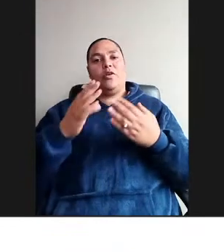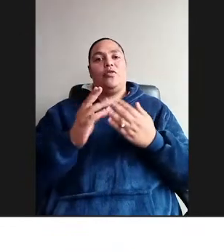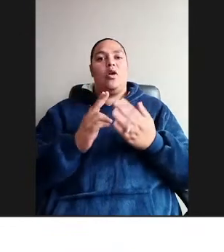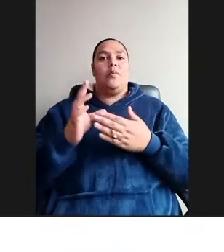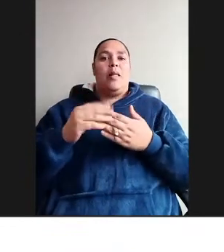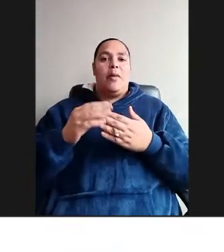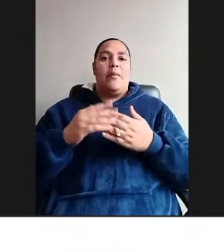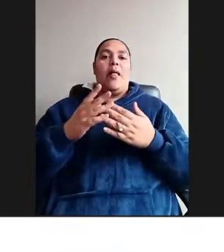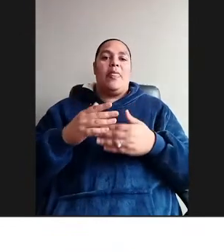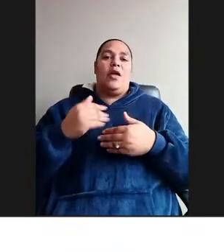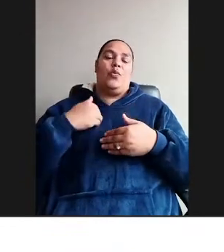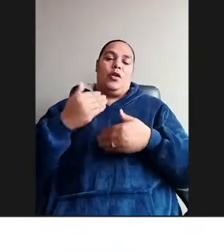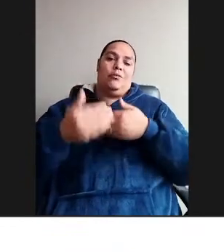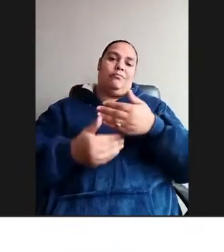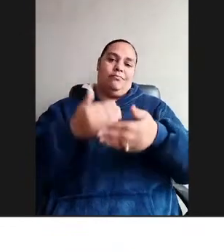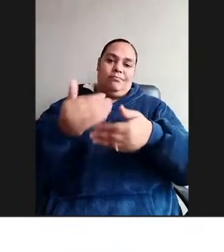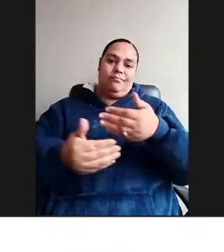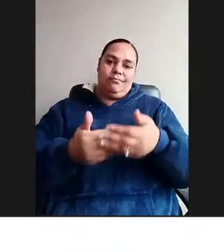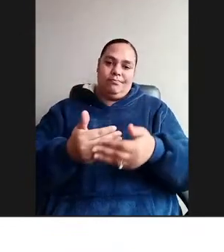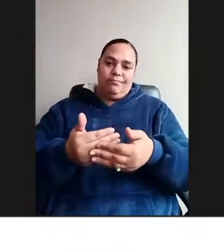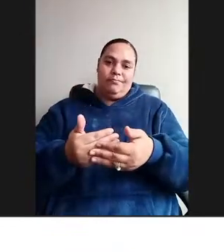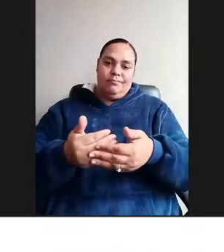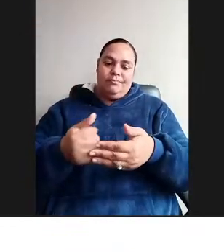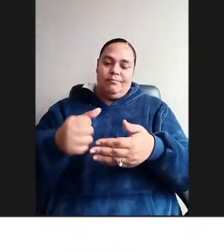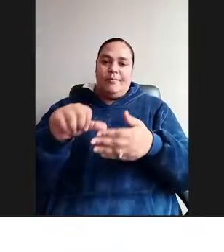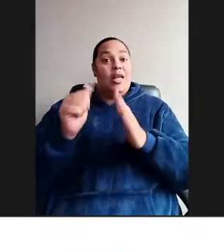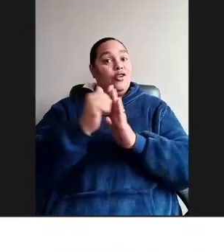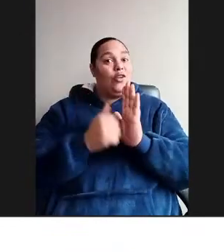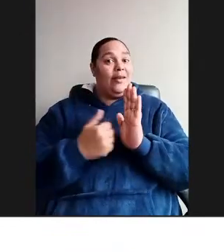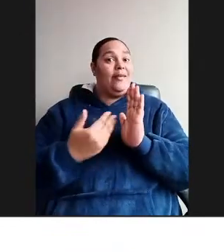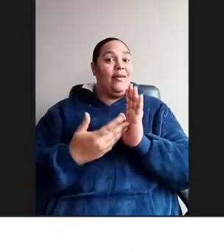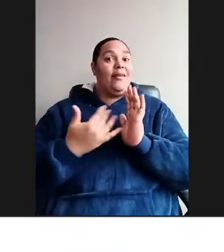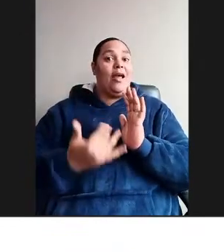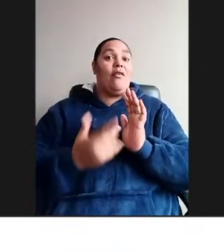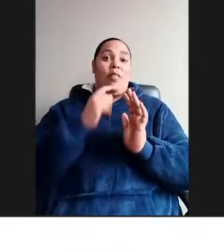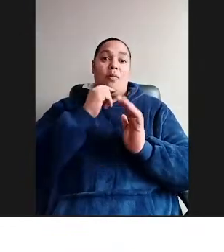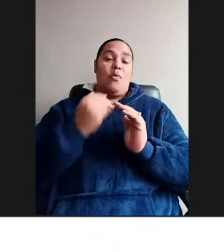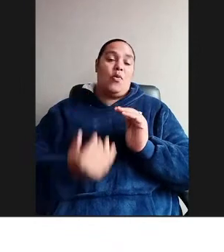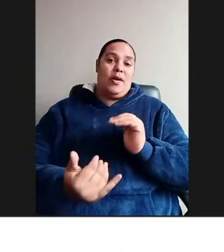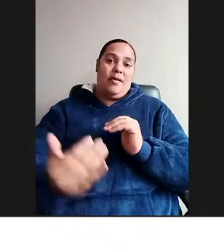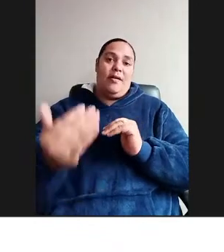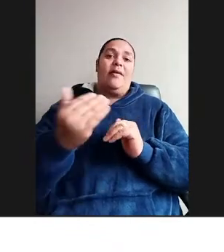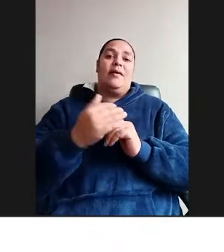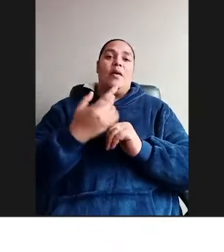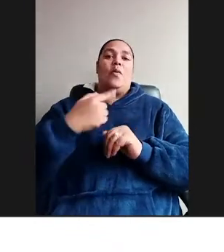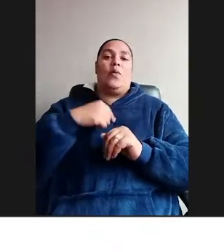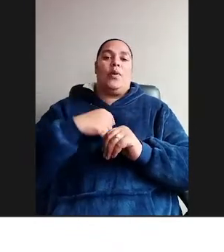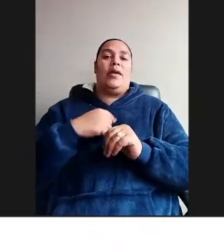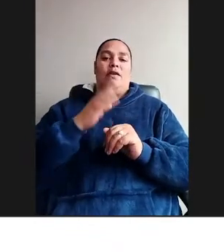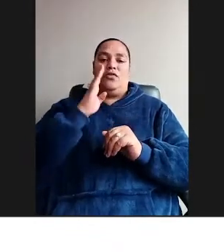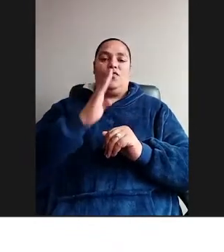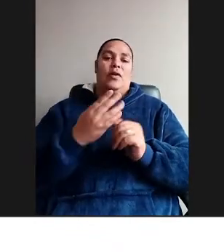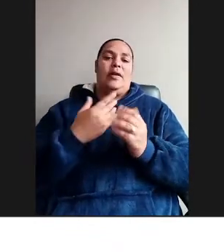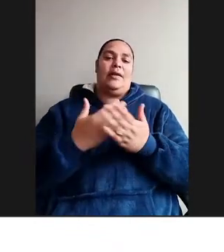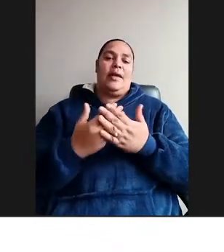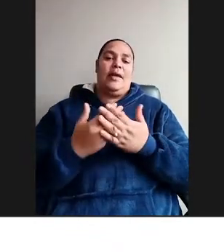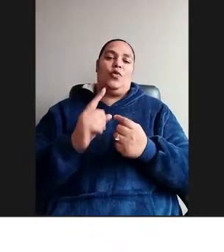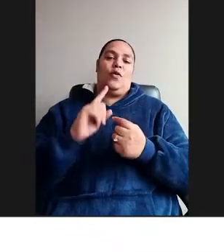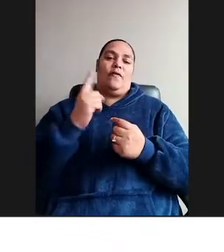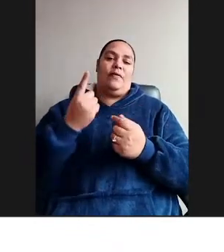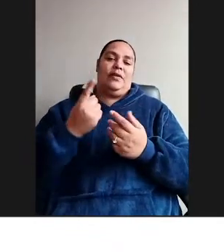along with the agenda for this morning. We can go straight into the first briefing. Thank you very